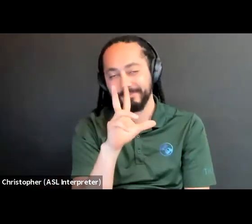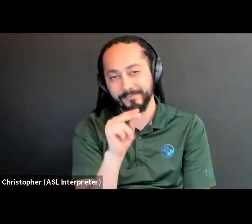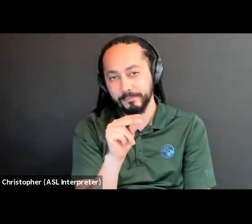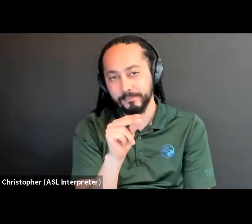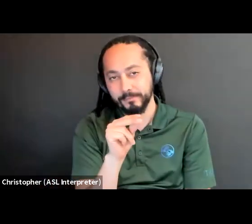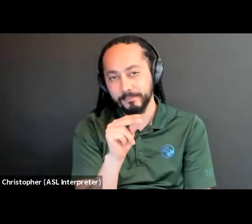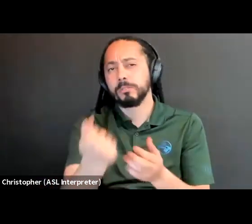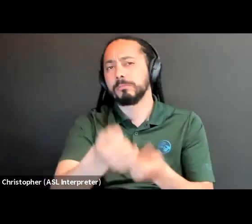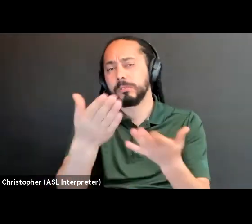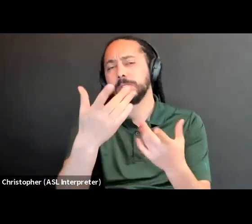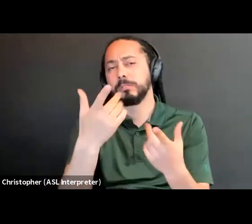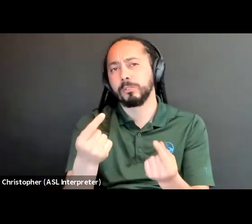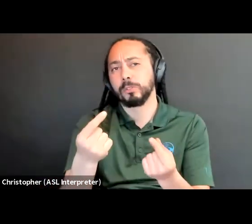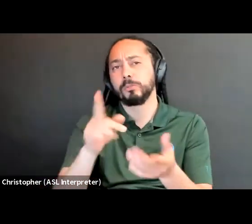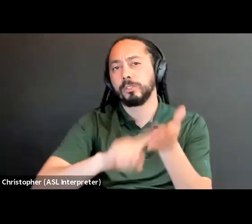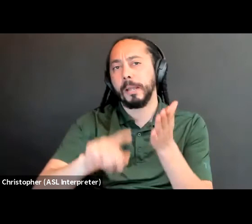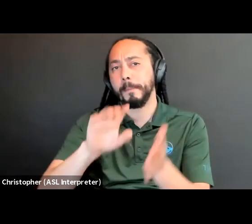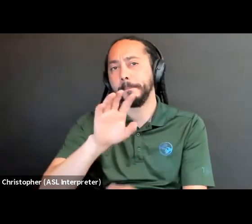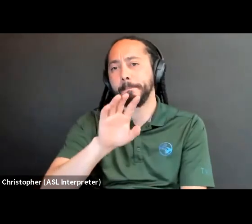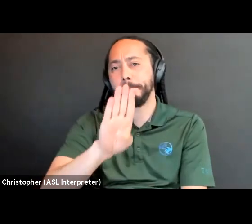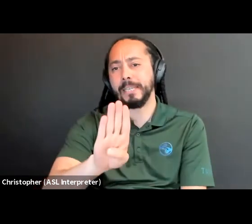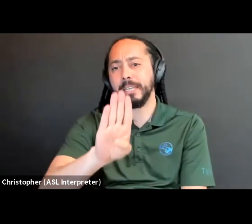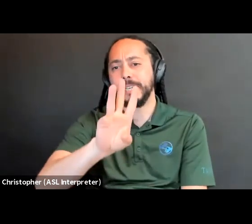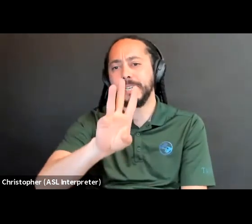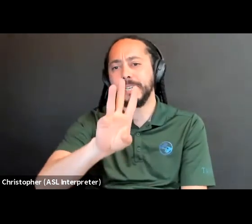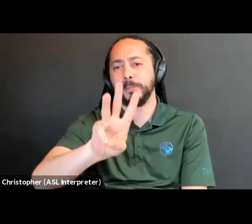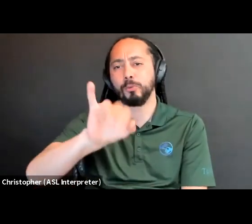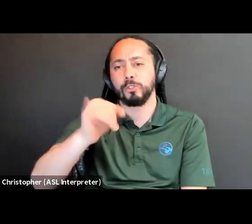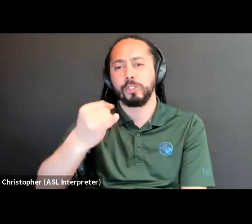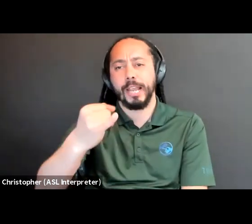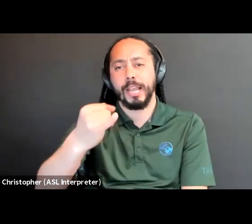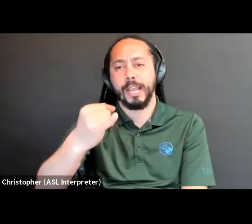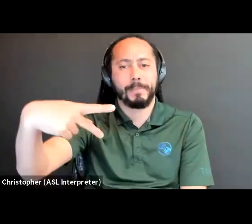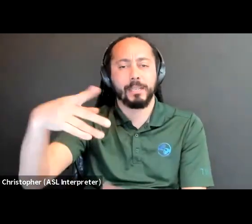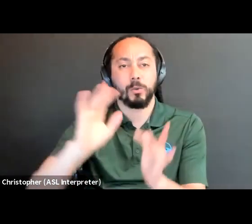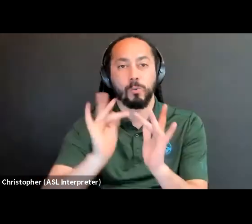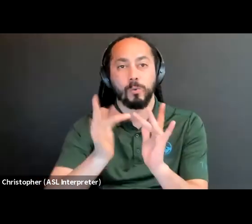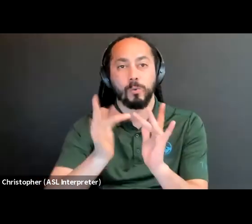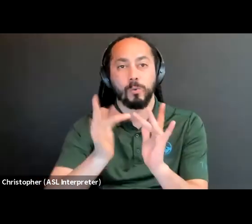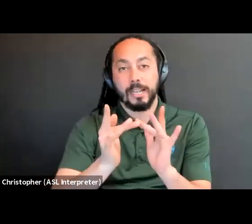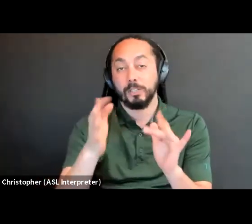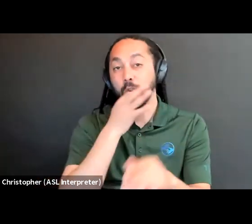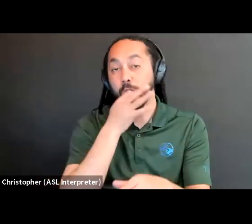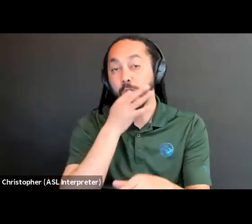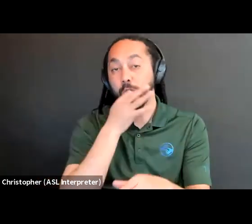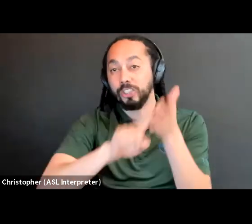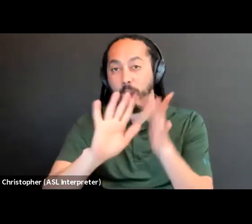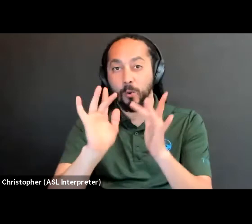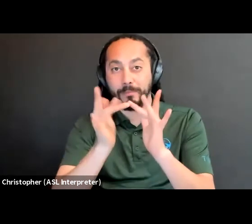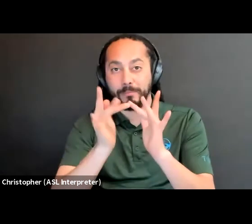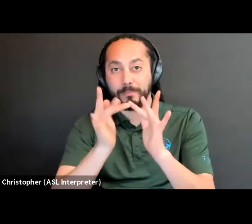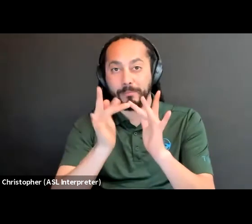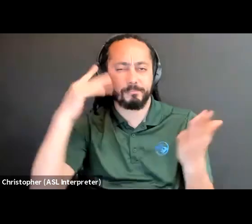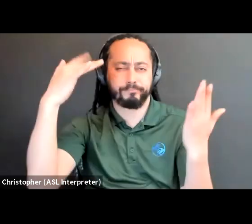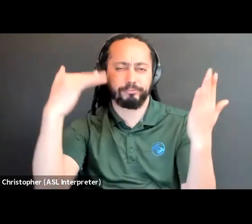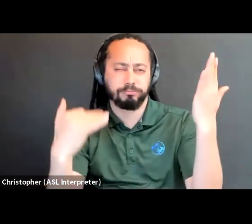the BWJP website at some point in the near future and check out all the resources, including practice guides